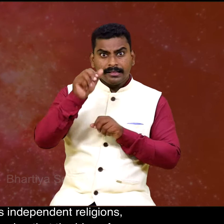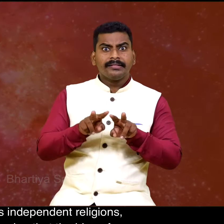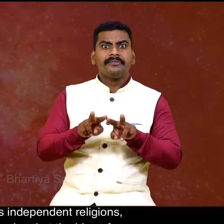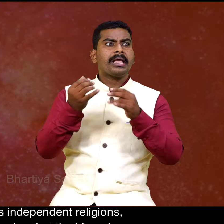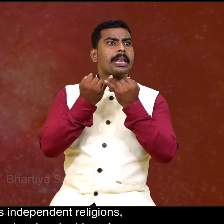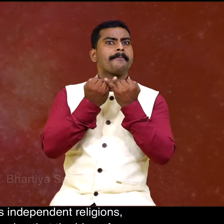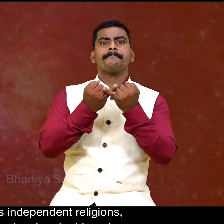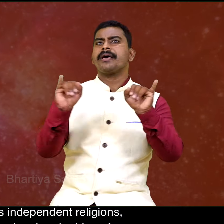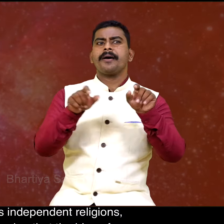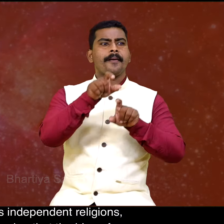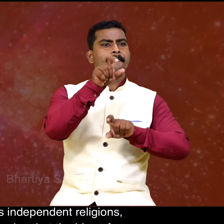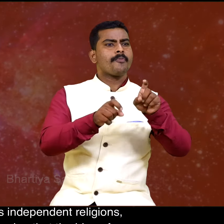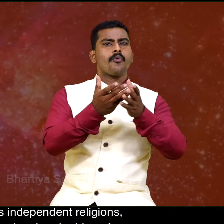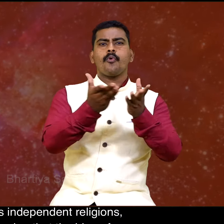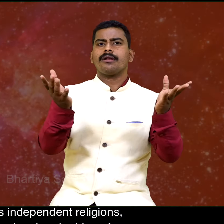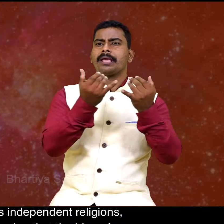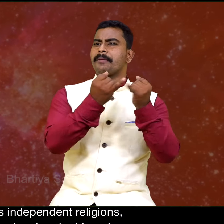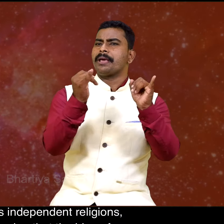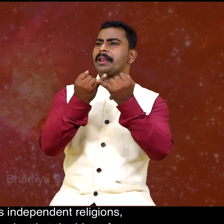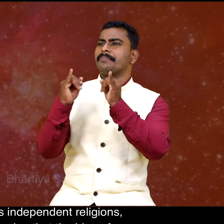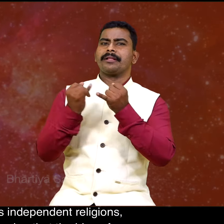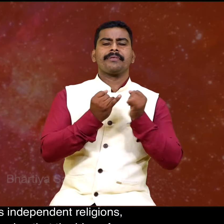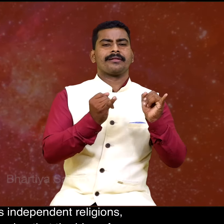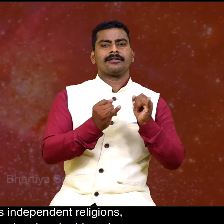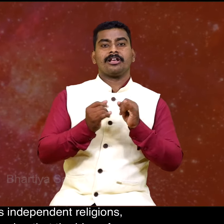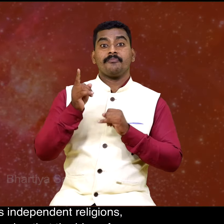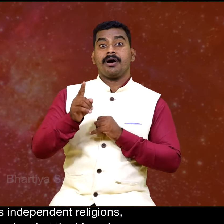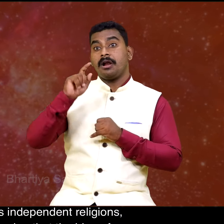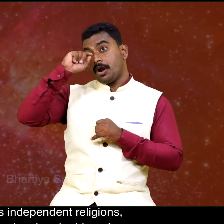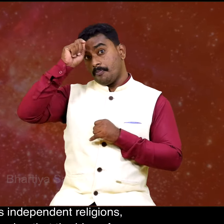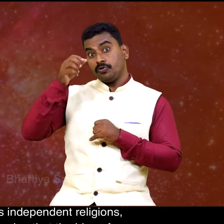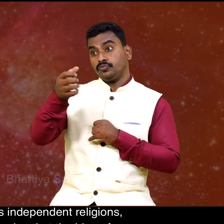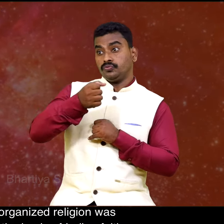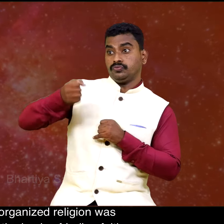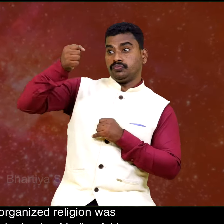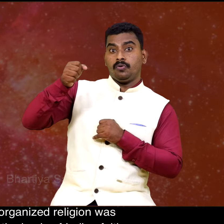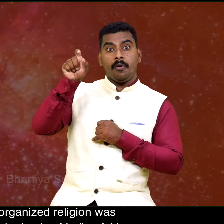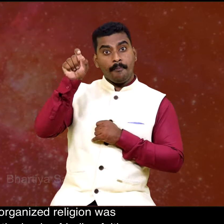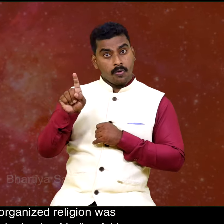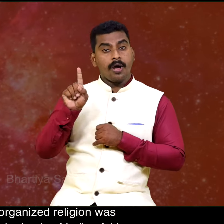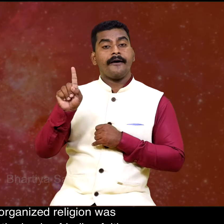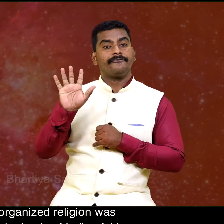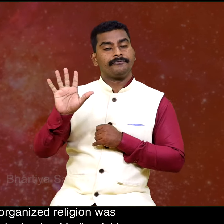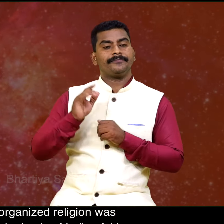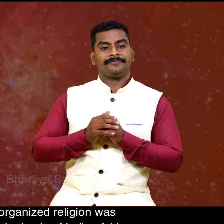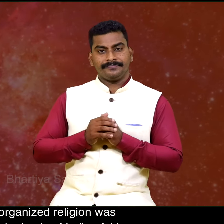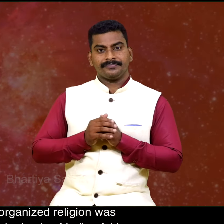religions, ignoring that the idea of an organized religion was not